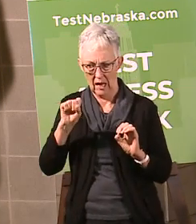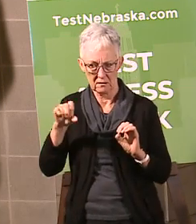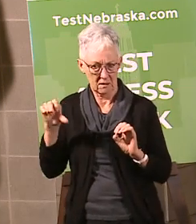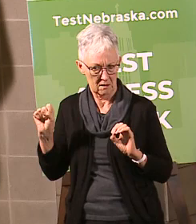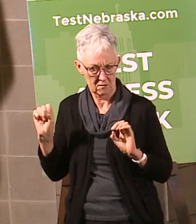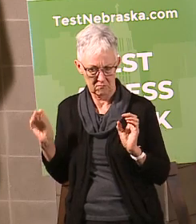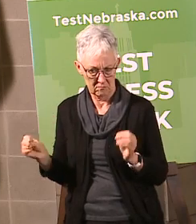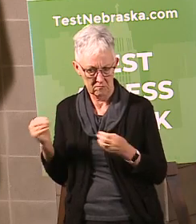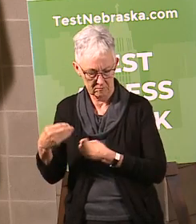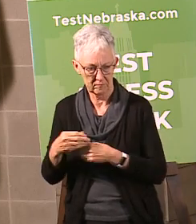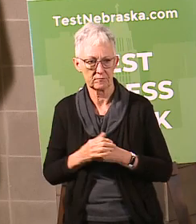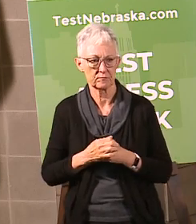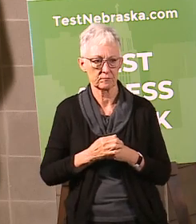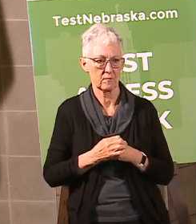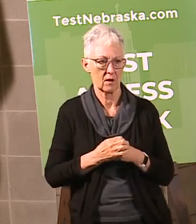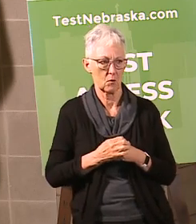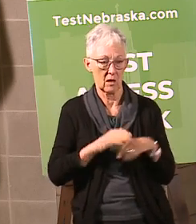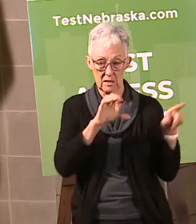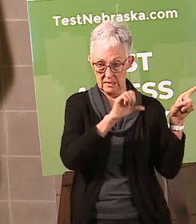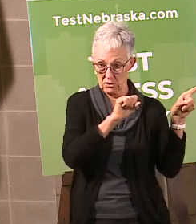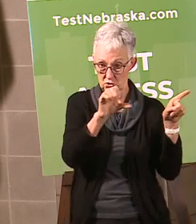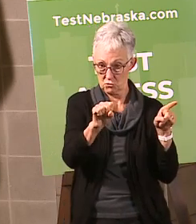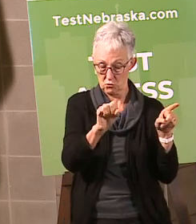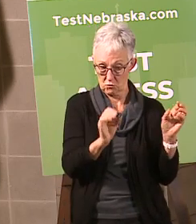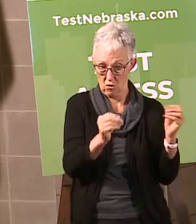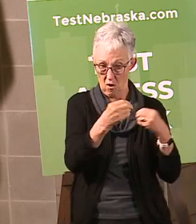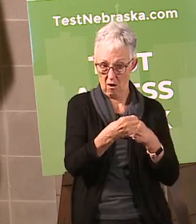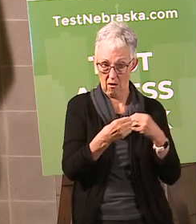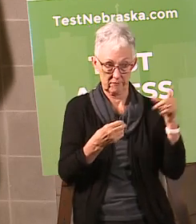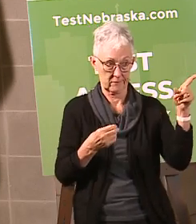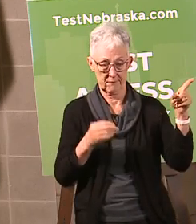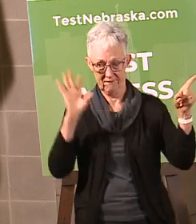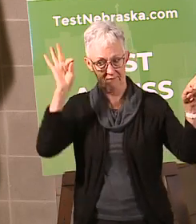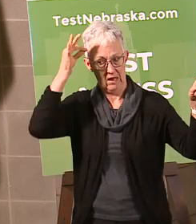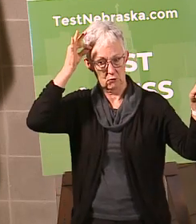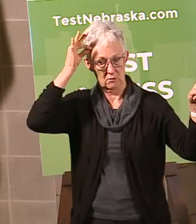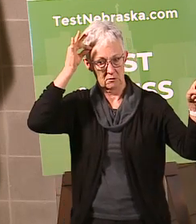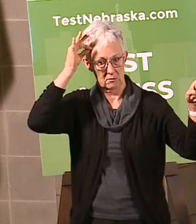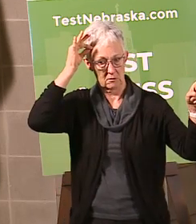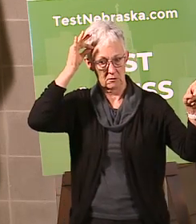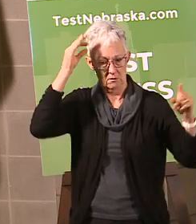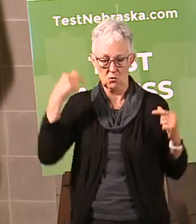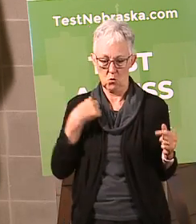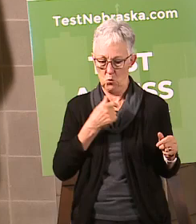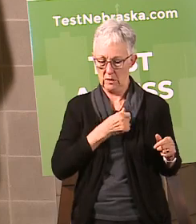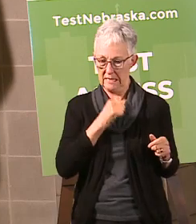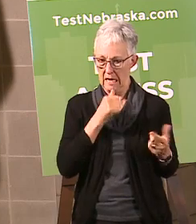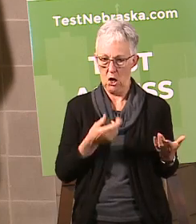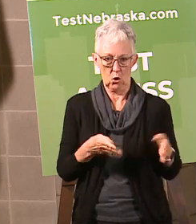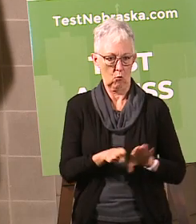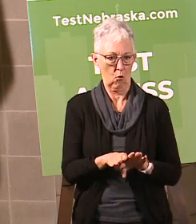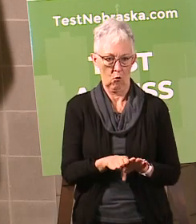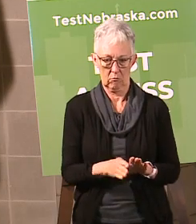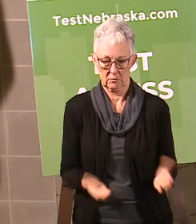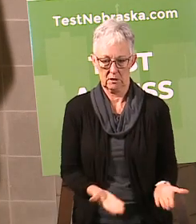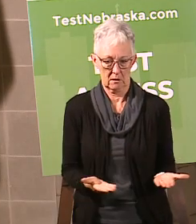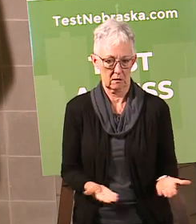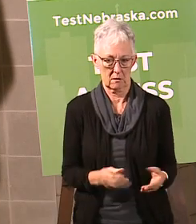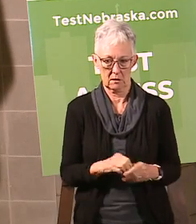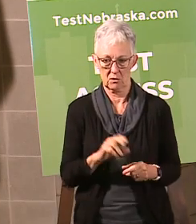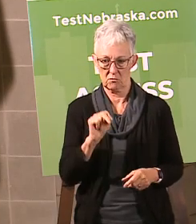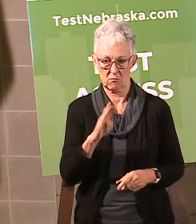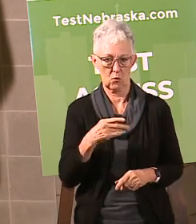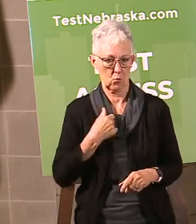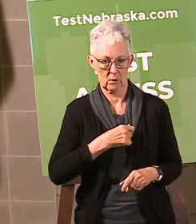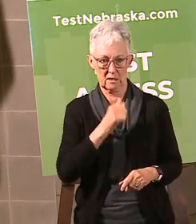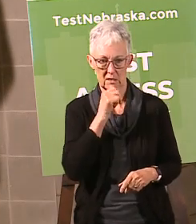federal government office. We haven't closed offices here in Nebraska. So they are free to be open. So I would suggest reaching out to